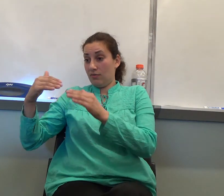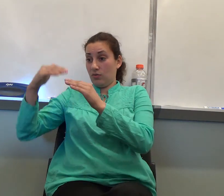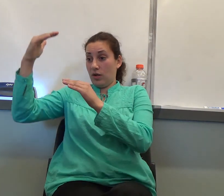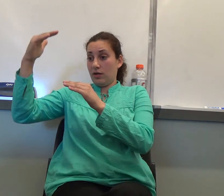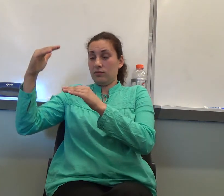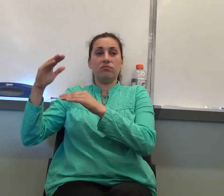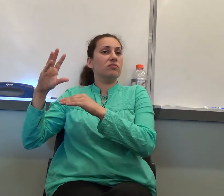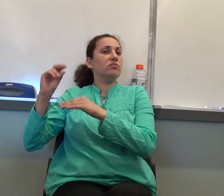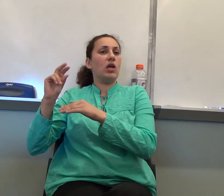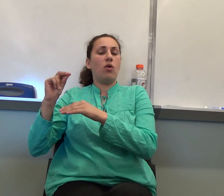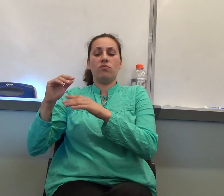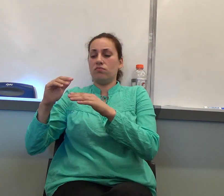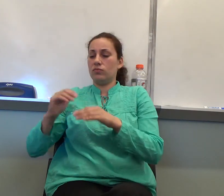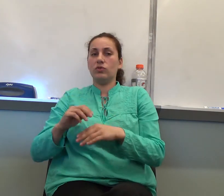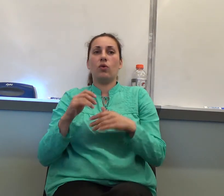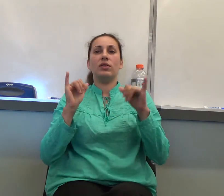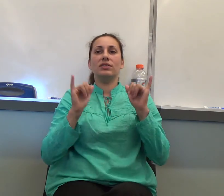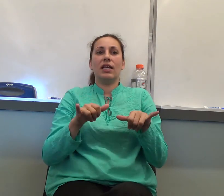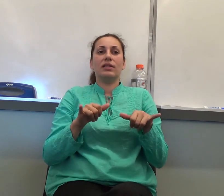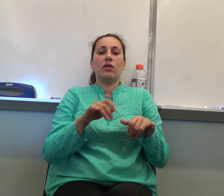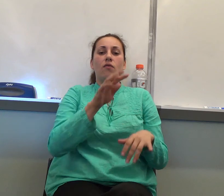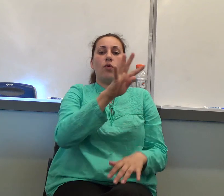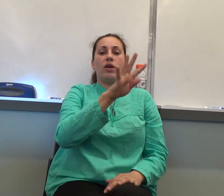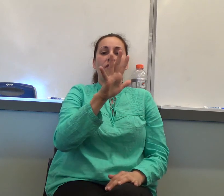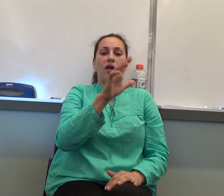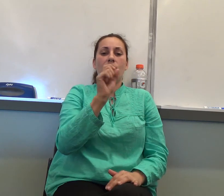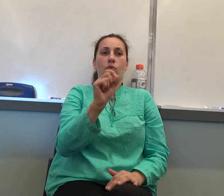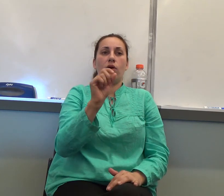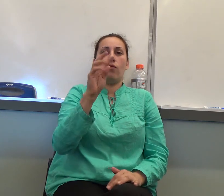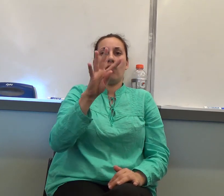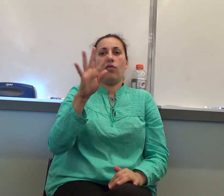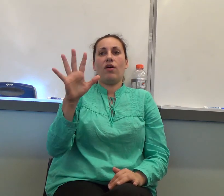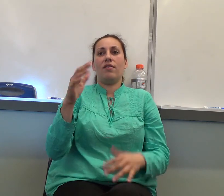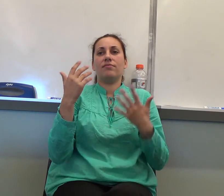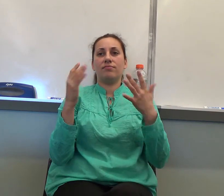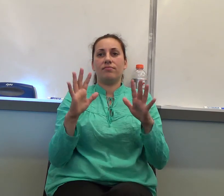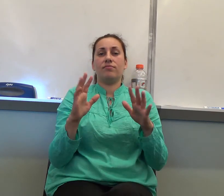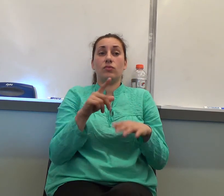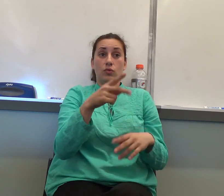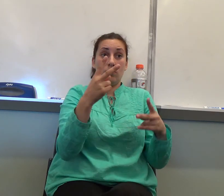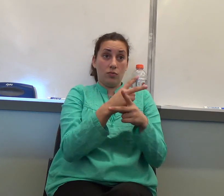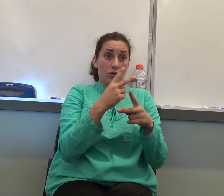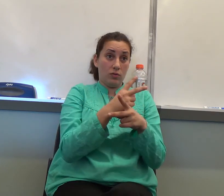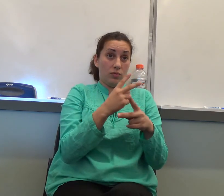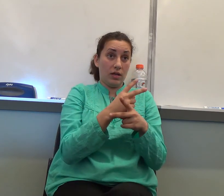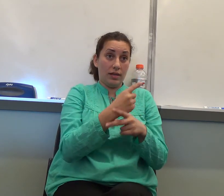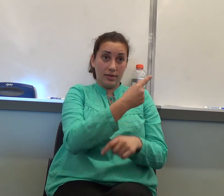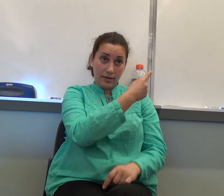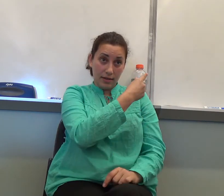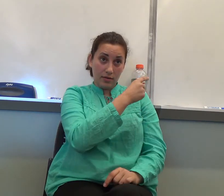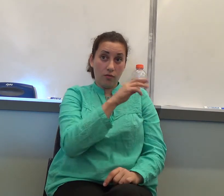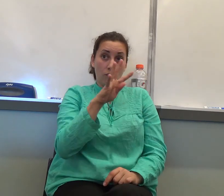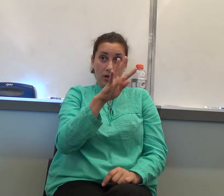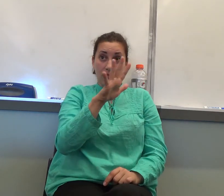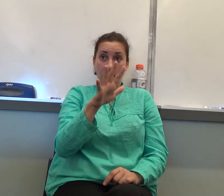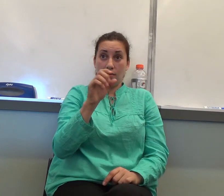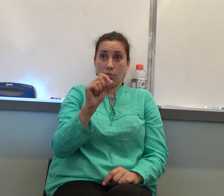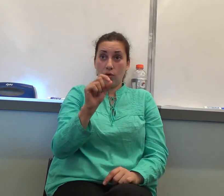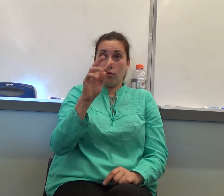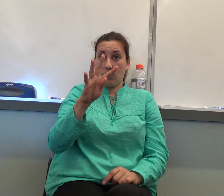is 45.45. Okay, if we multiply that by 1.1, that would be